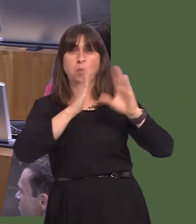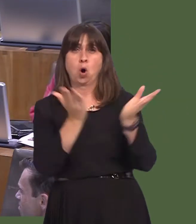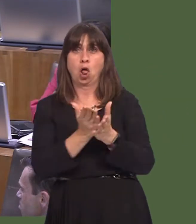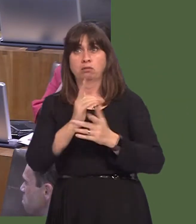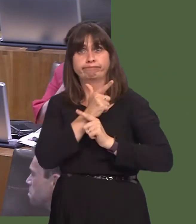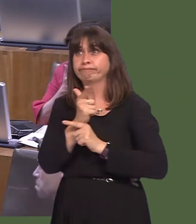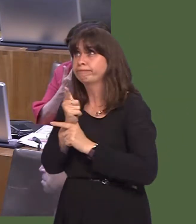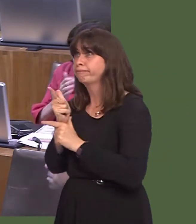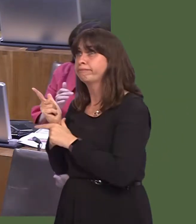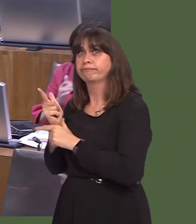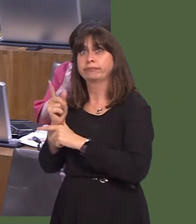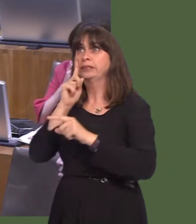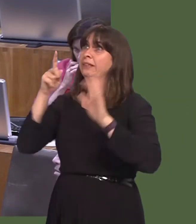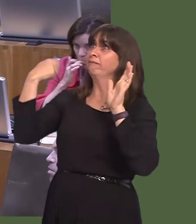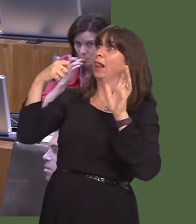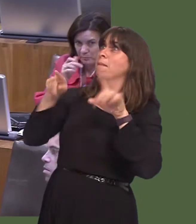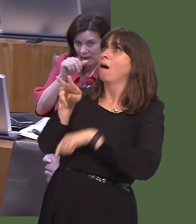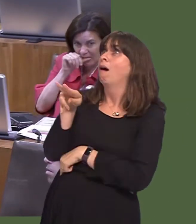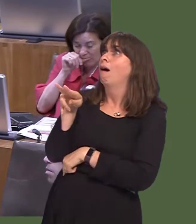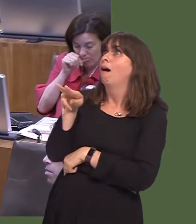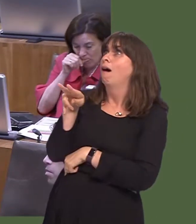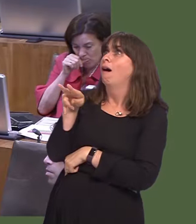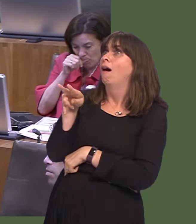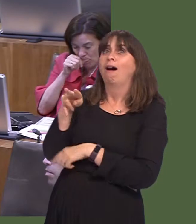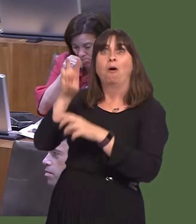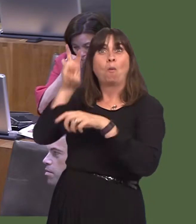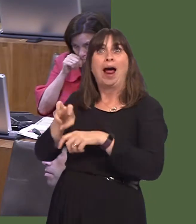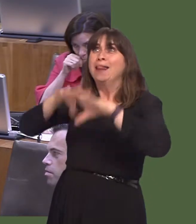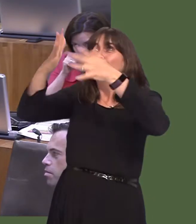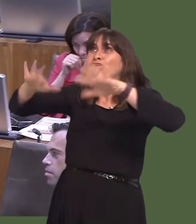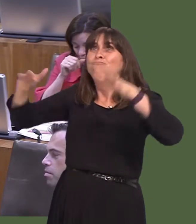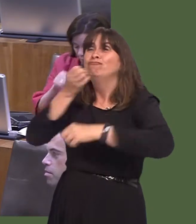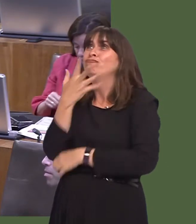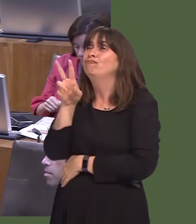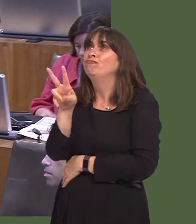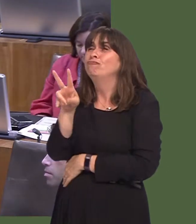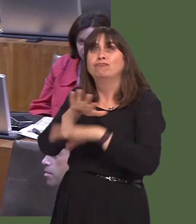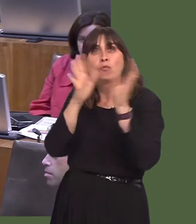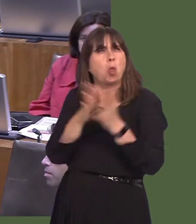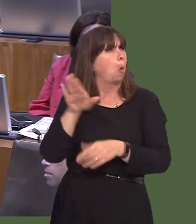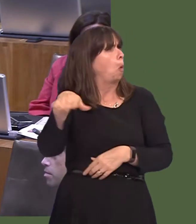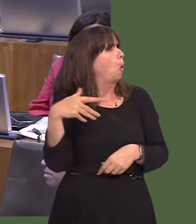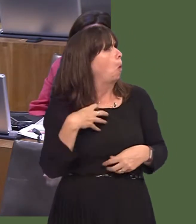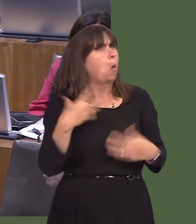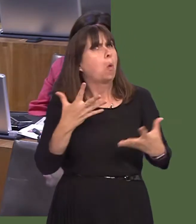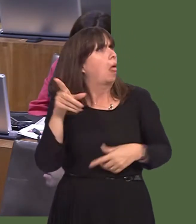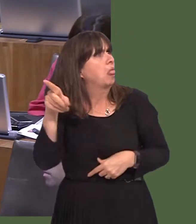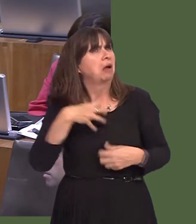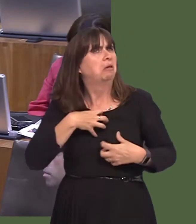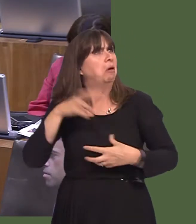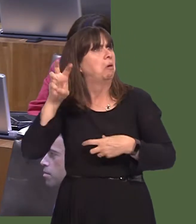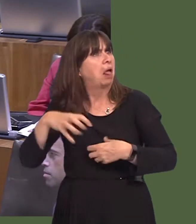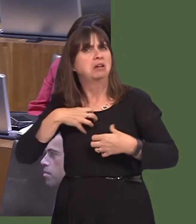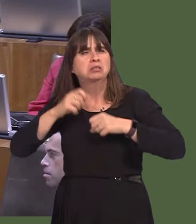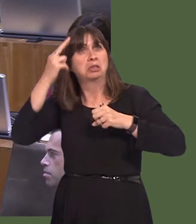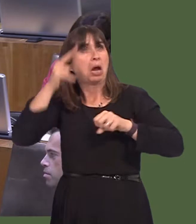new base will offer even more opportunities to see Wales on film, from which the whole country would benefit. This very welcome announcement is further evidence of